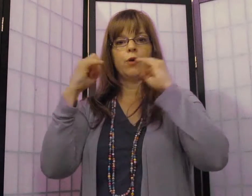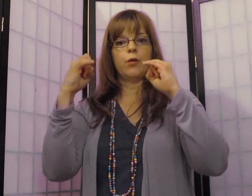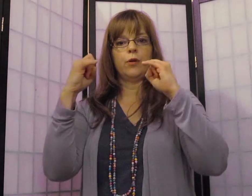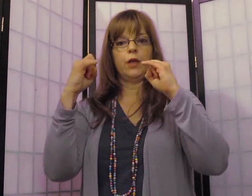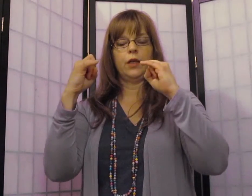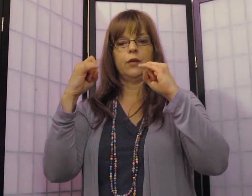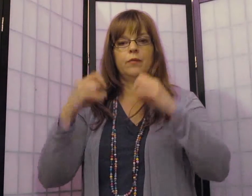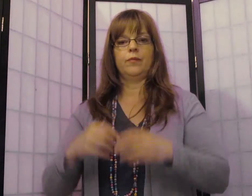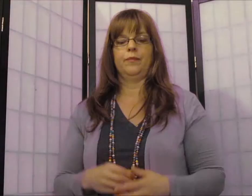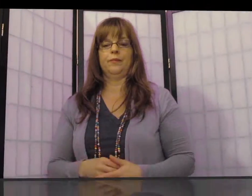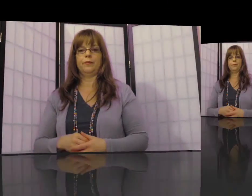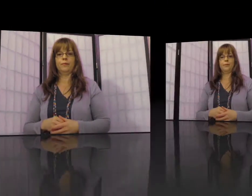Macaroni.